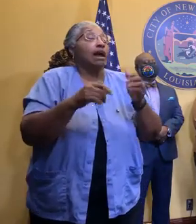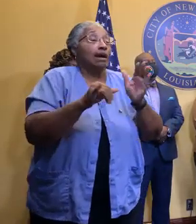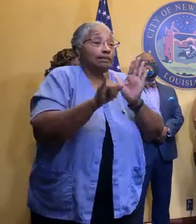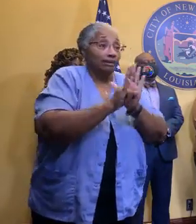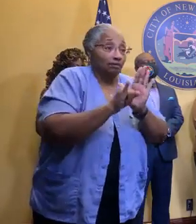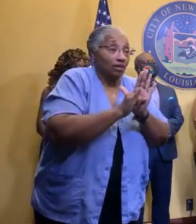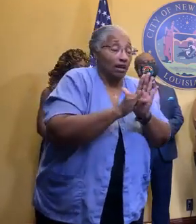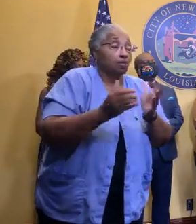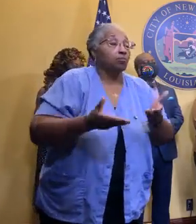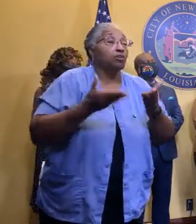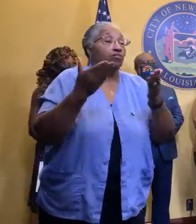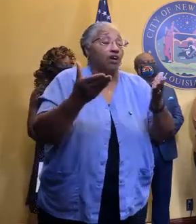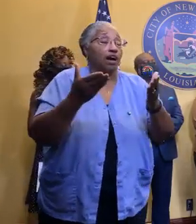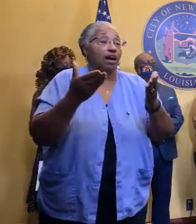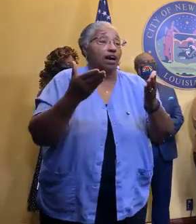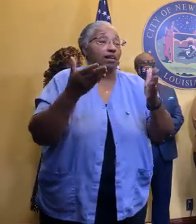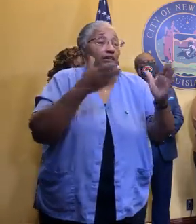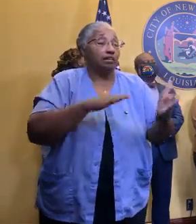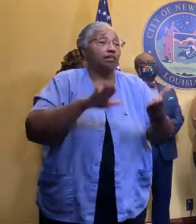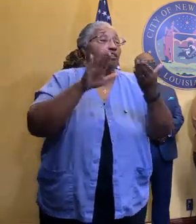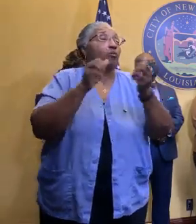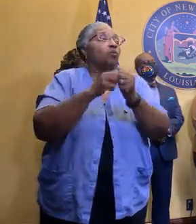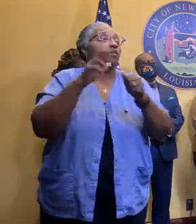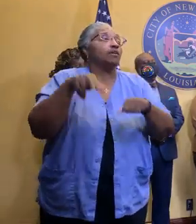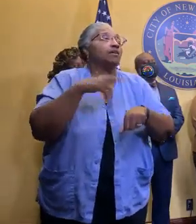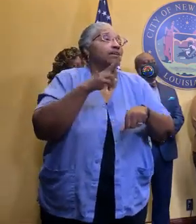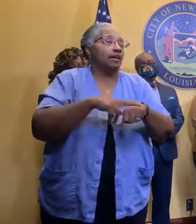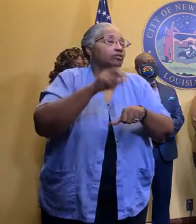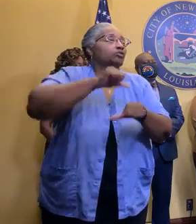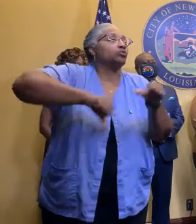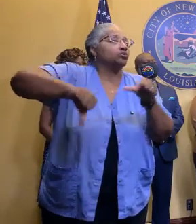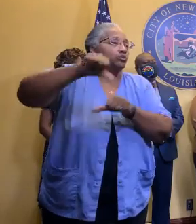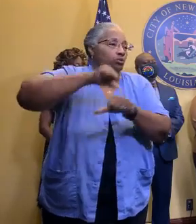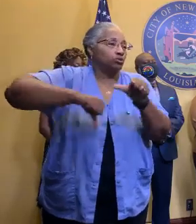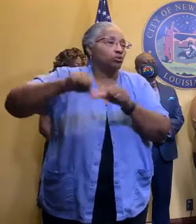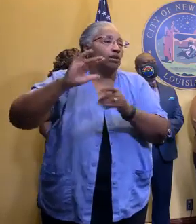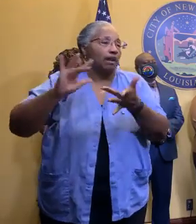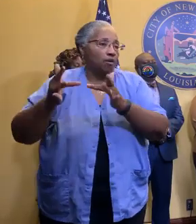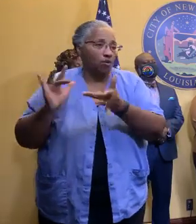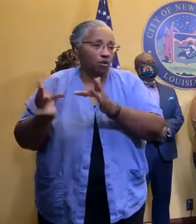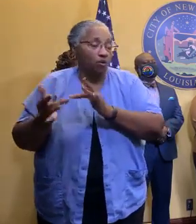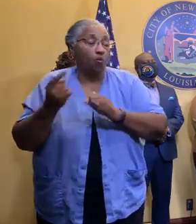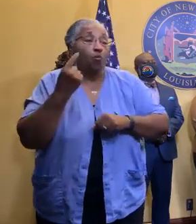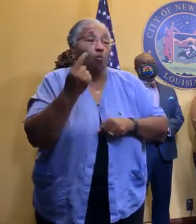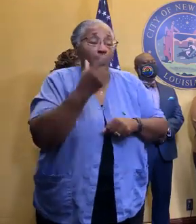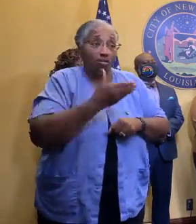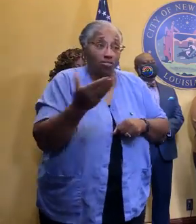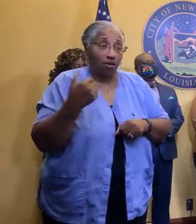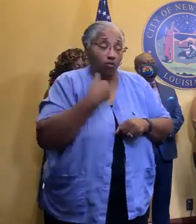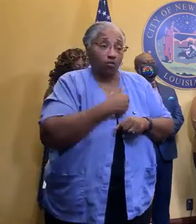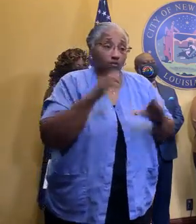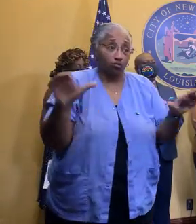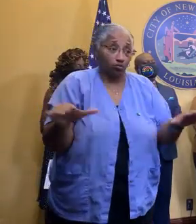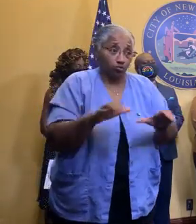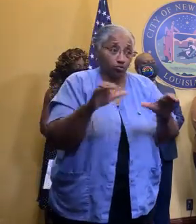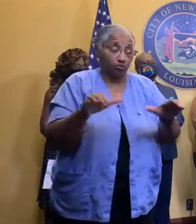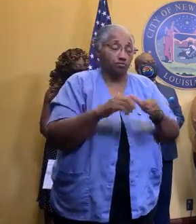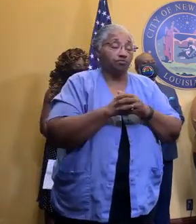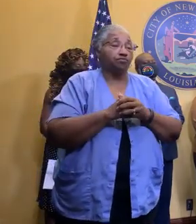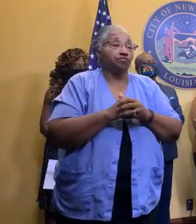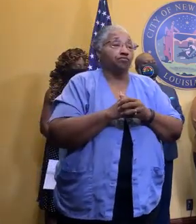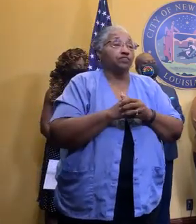provide interfacing with our naturally occurring social networks. One of the things we will be doing is